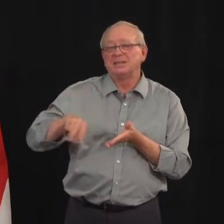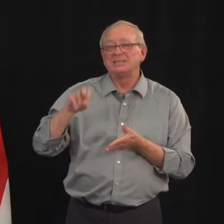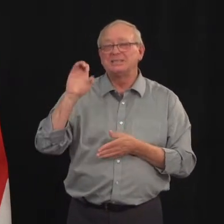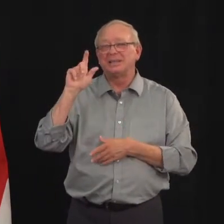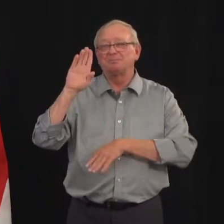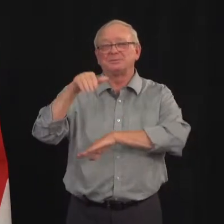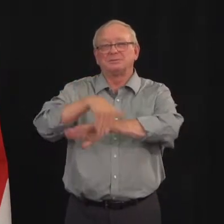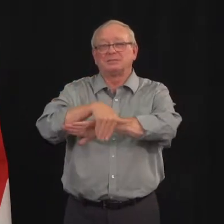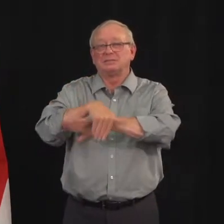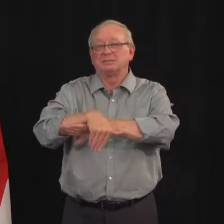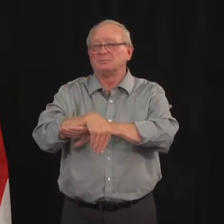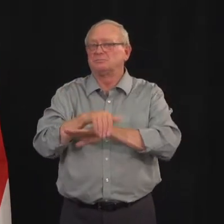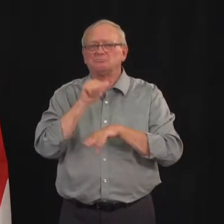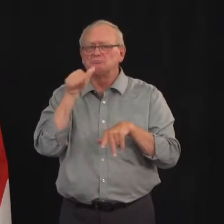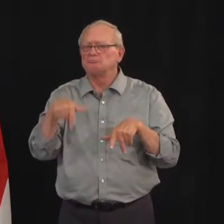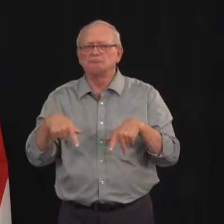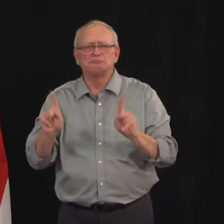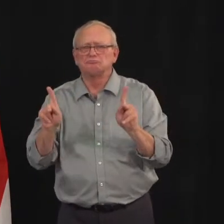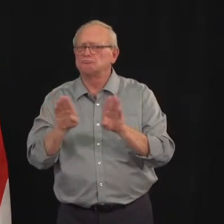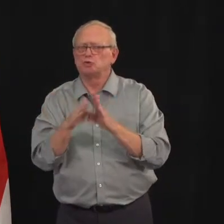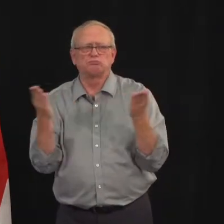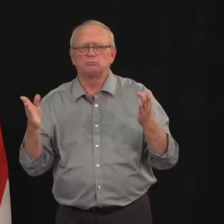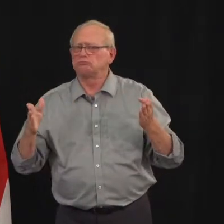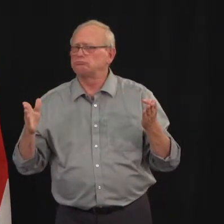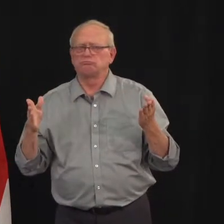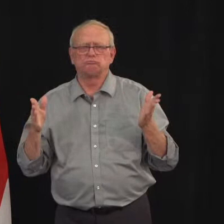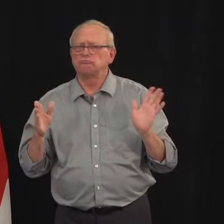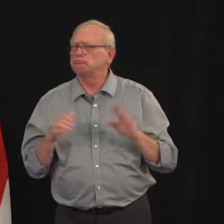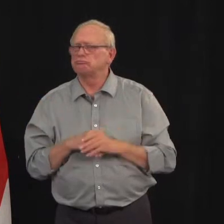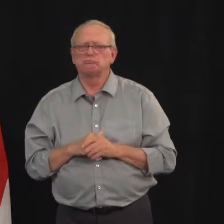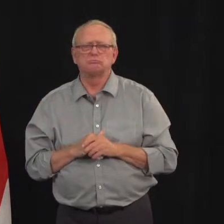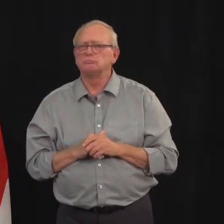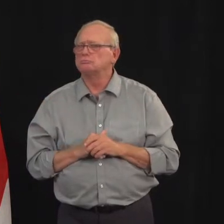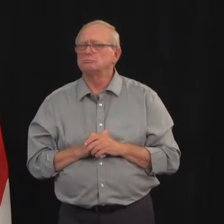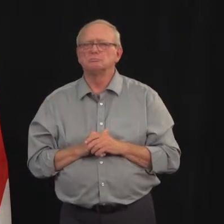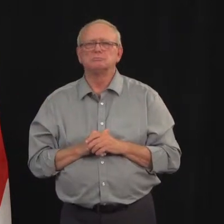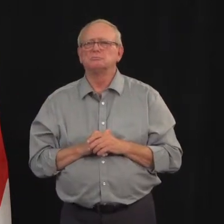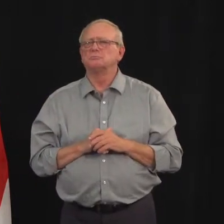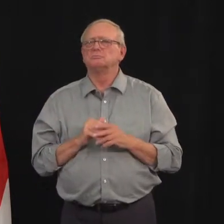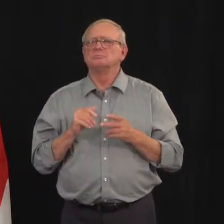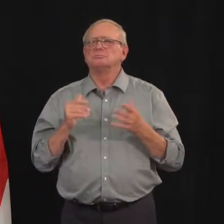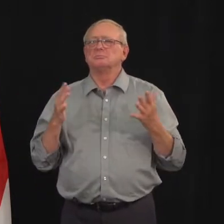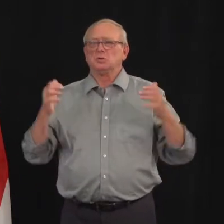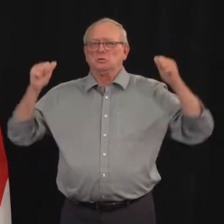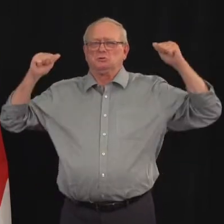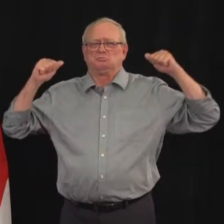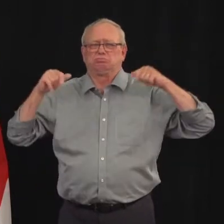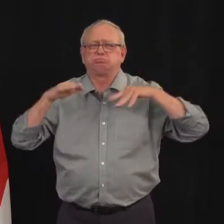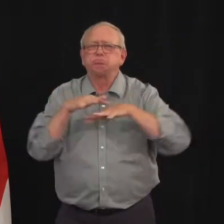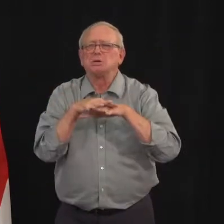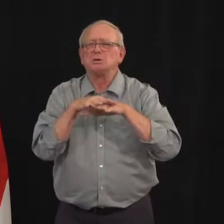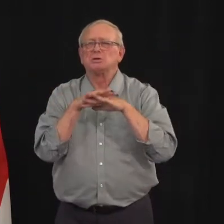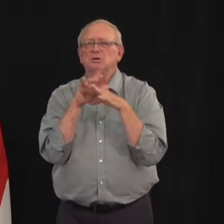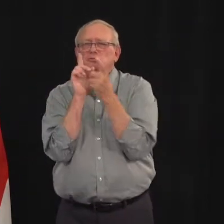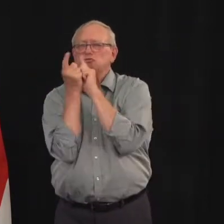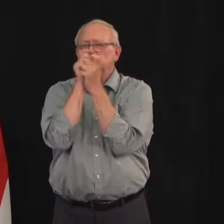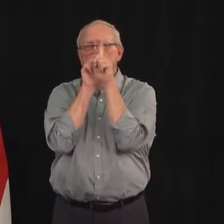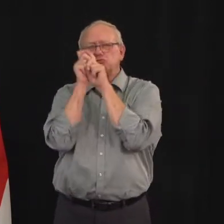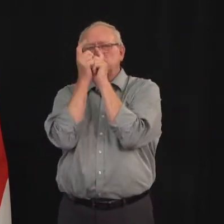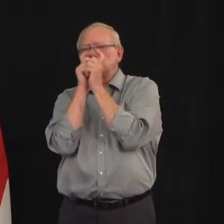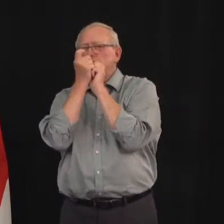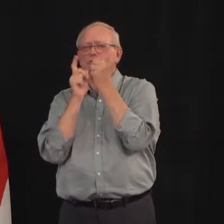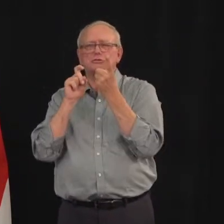open. There's no dancing. There's not to be activities where people would be in close proximity to each